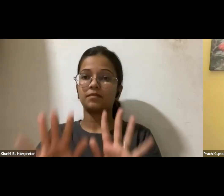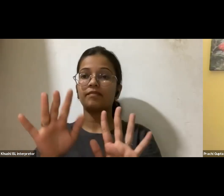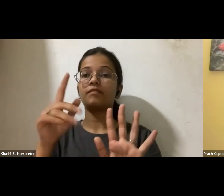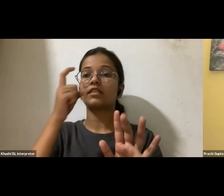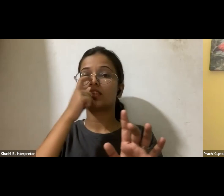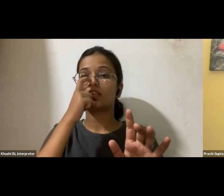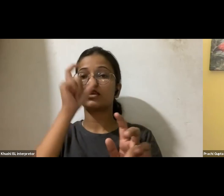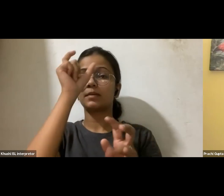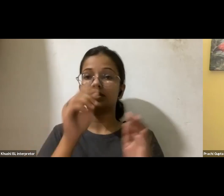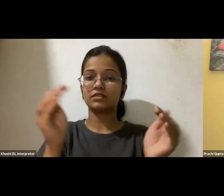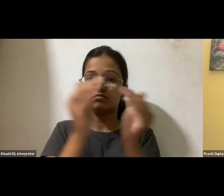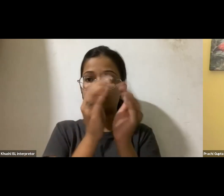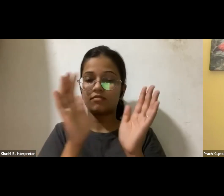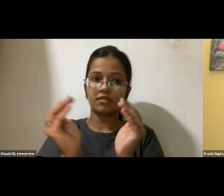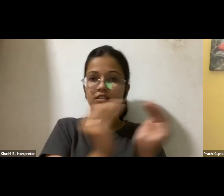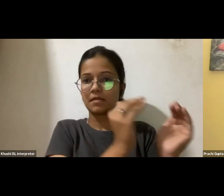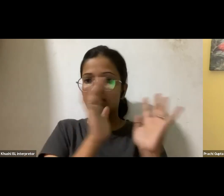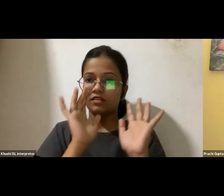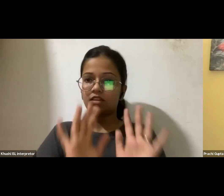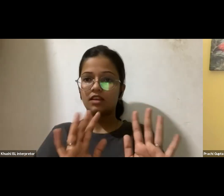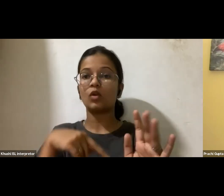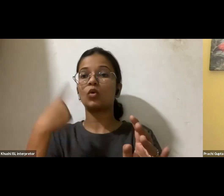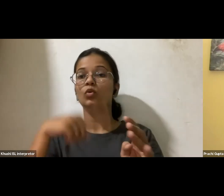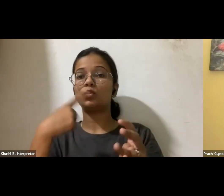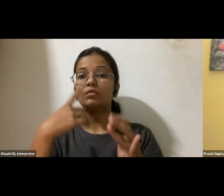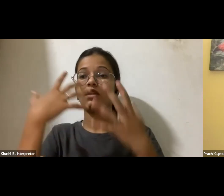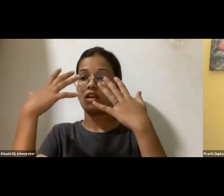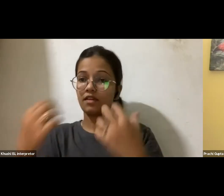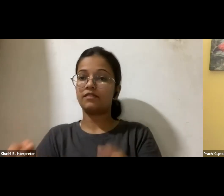ladies, um, where he did have,